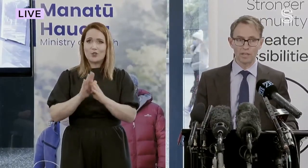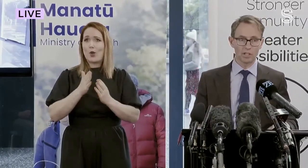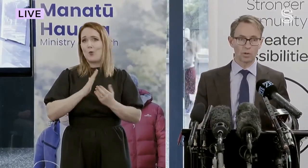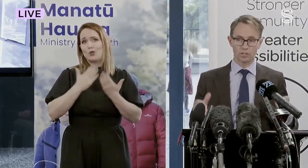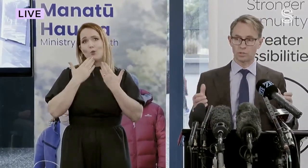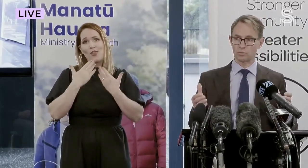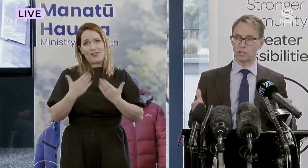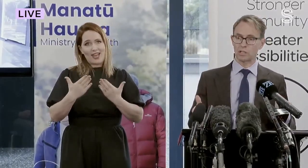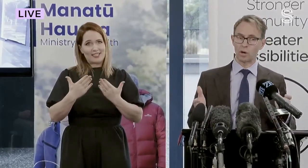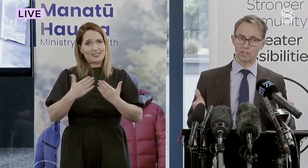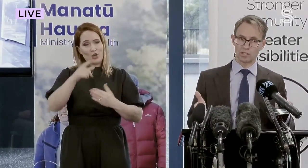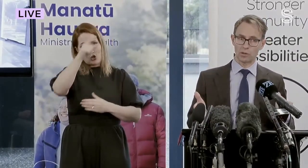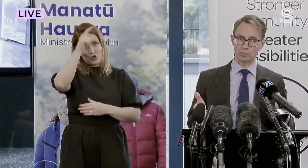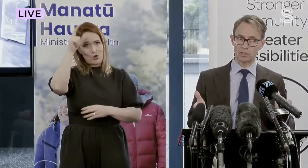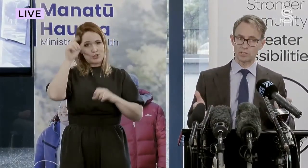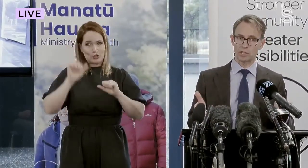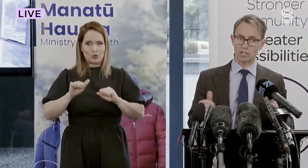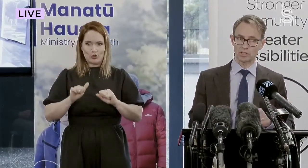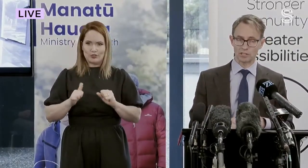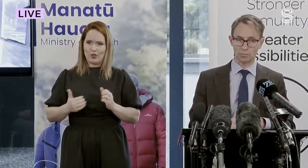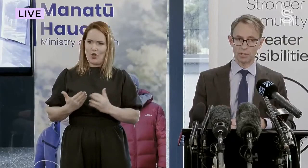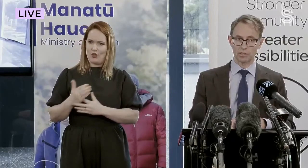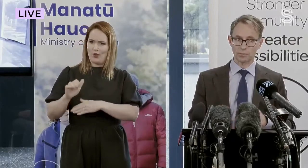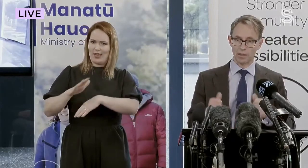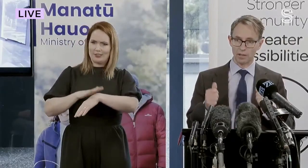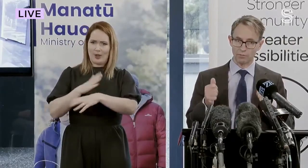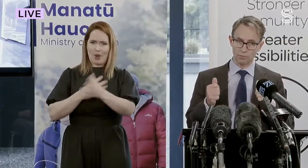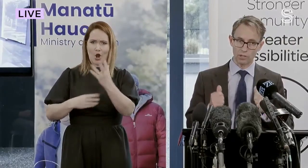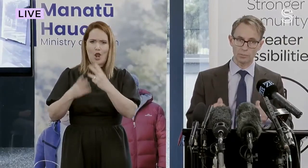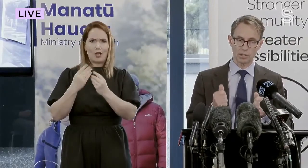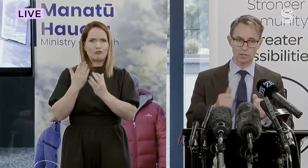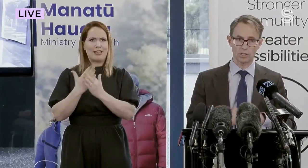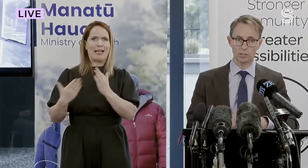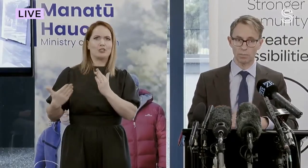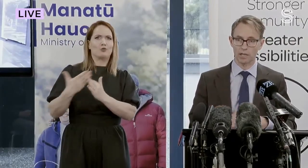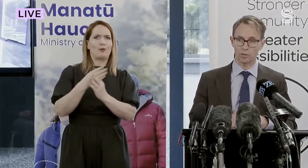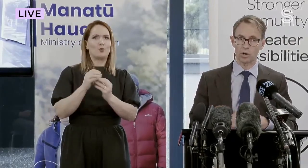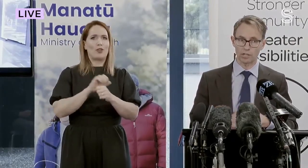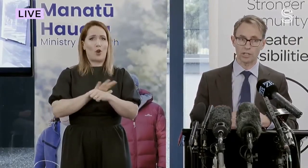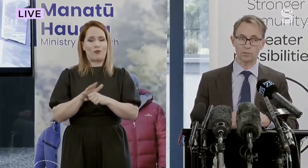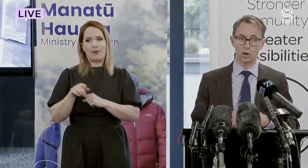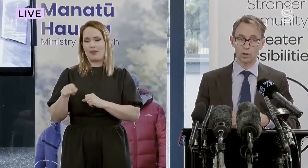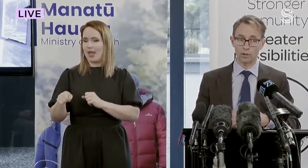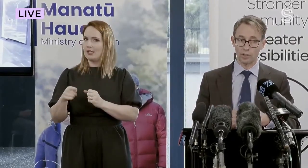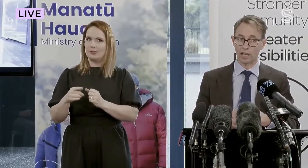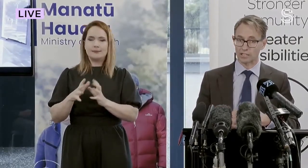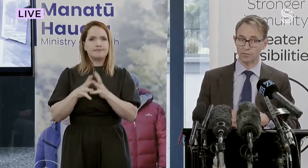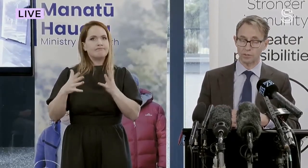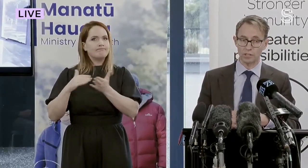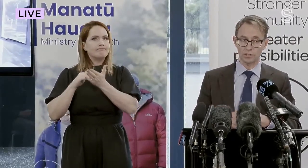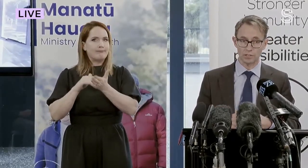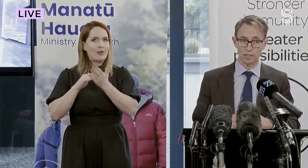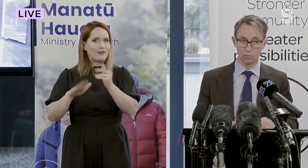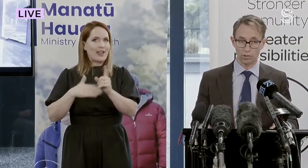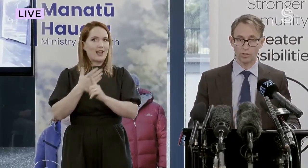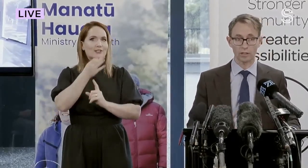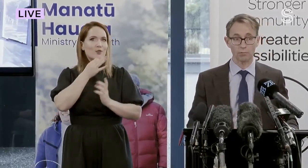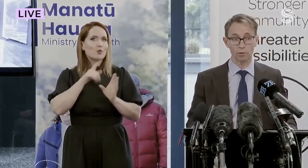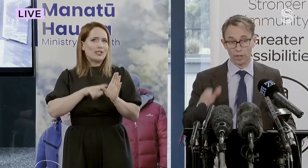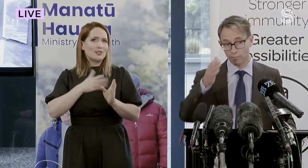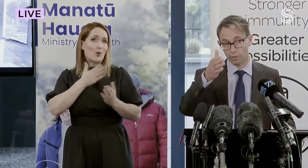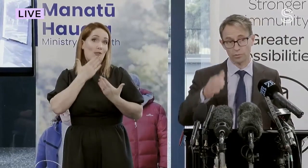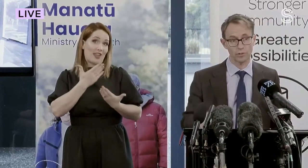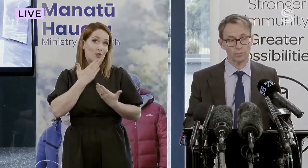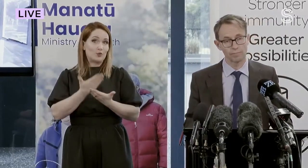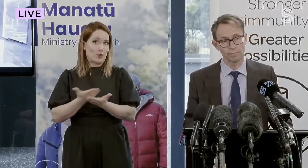for what was really quite a disrupted educational experience, but they've really pitched in and played quite a key role over the last few years, and want to thank them